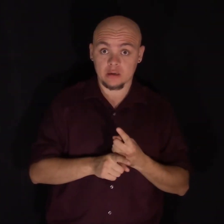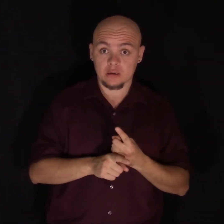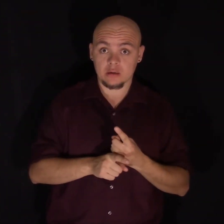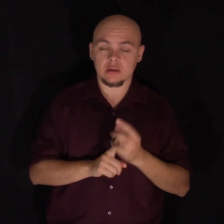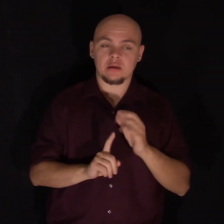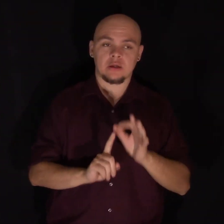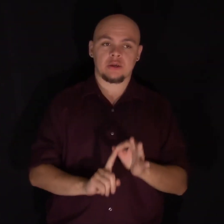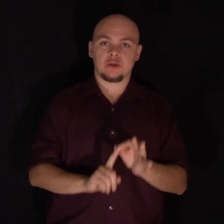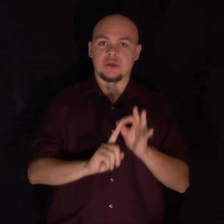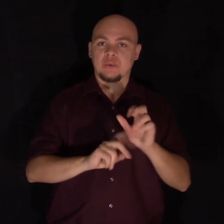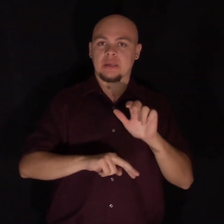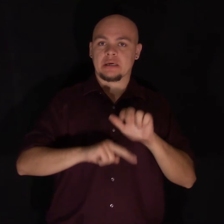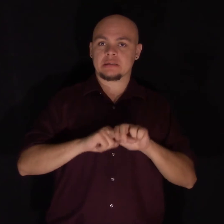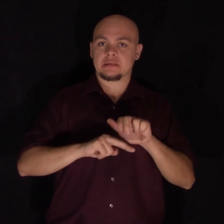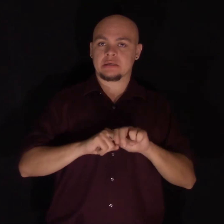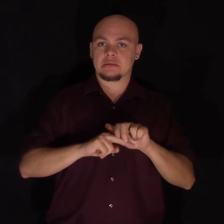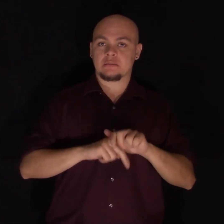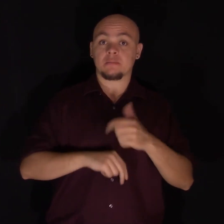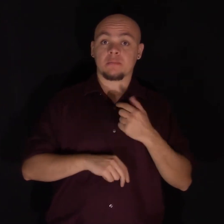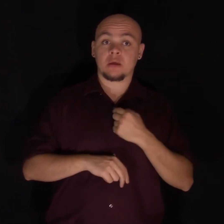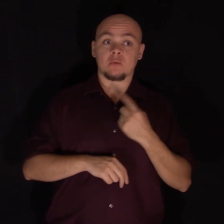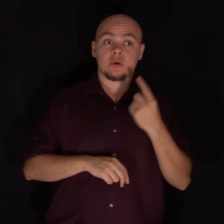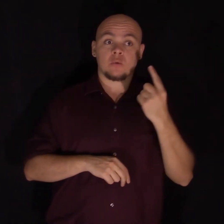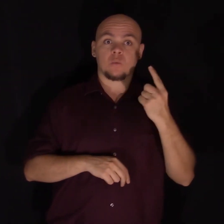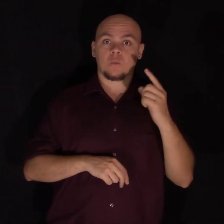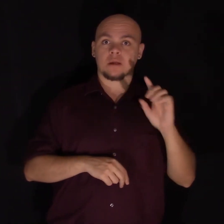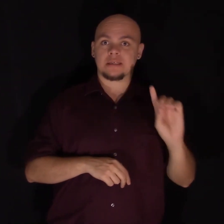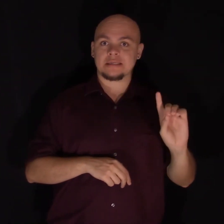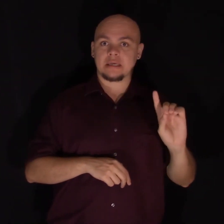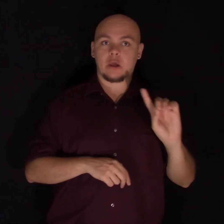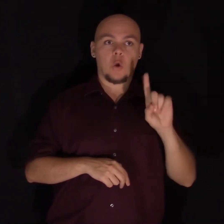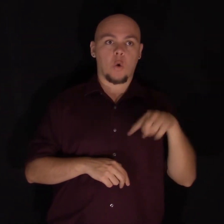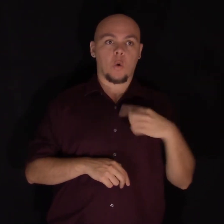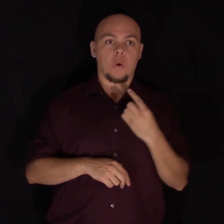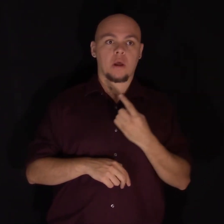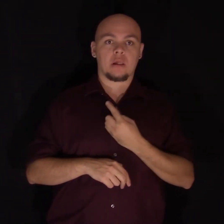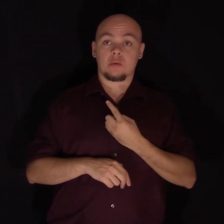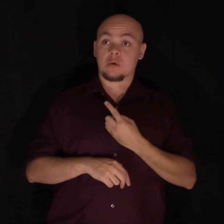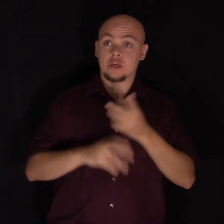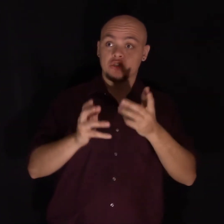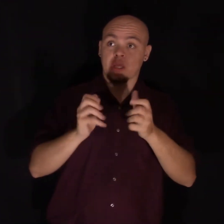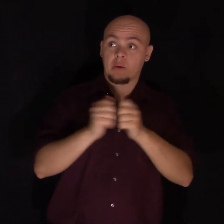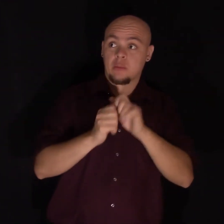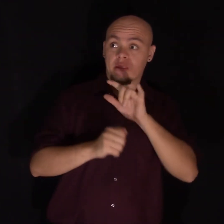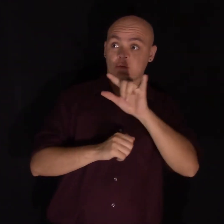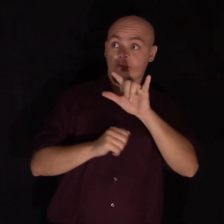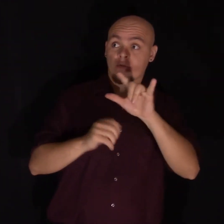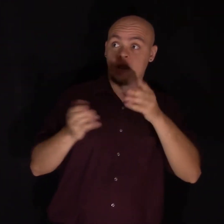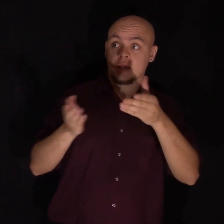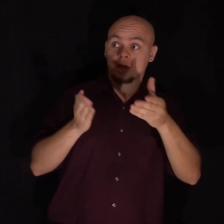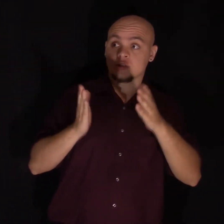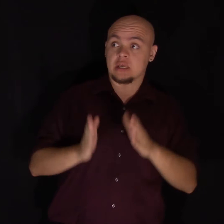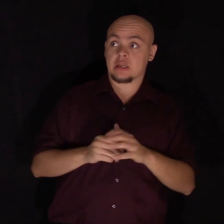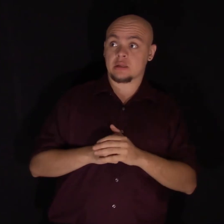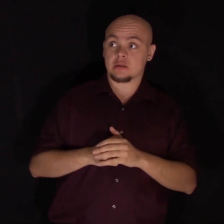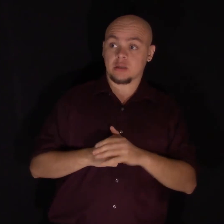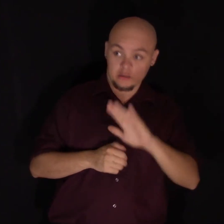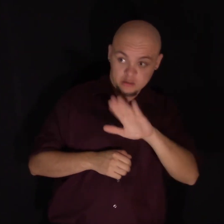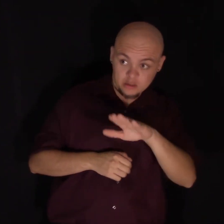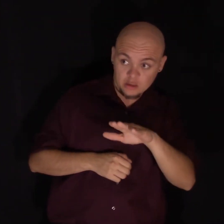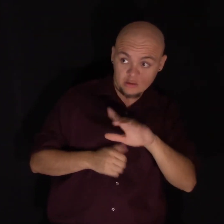unique seat that day. I was sitting in 1D. I was the only one who could talk to the flight attendants. So I looked at them right